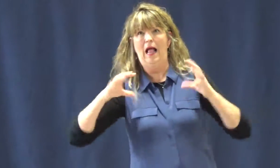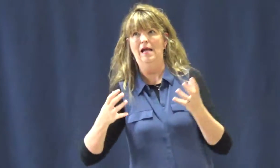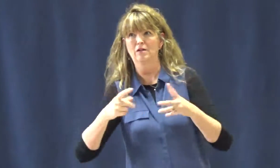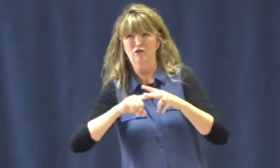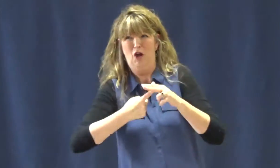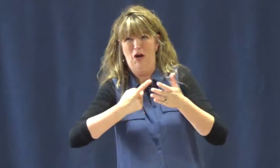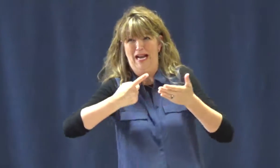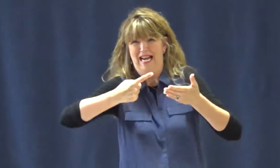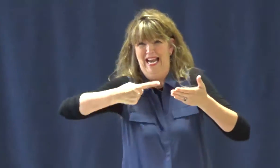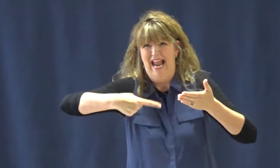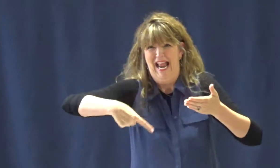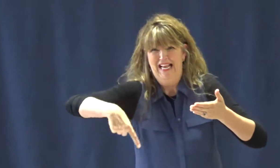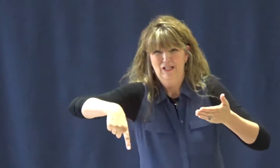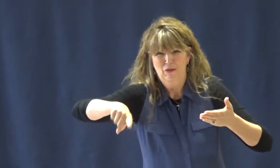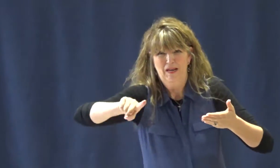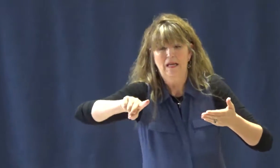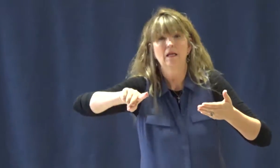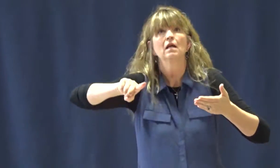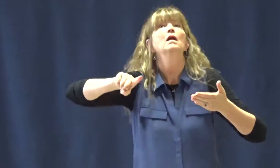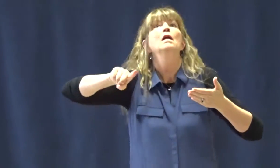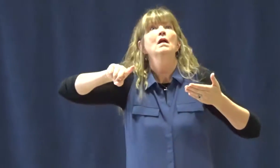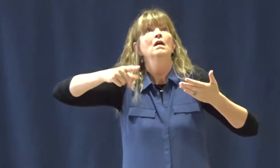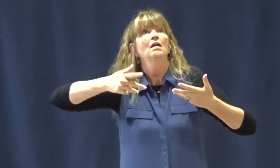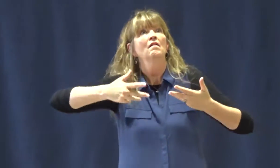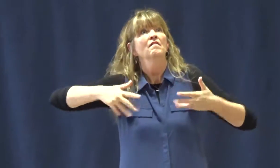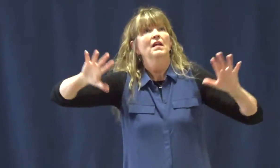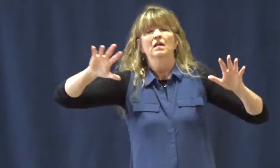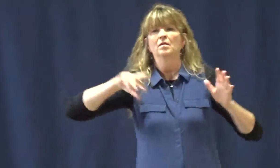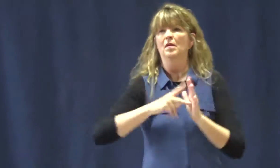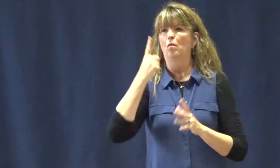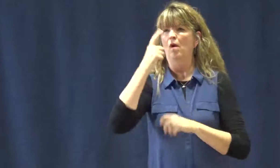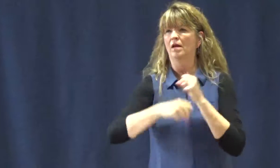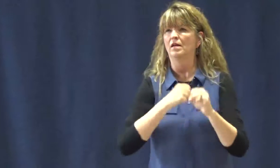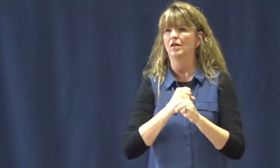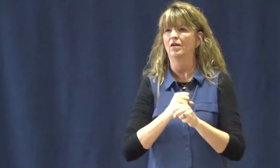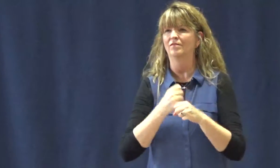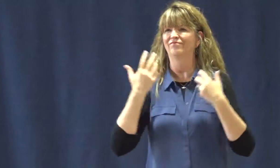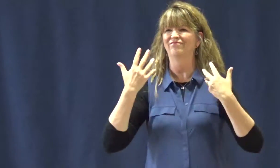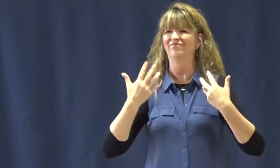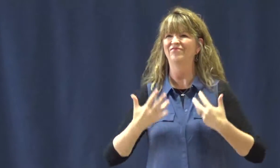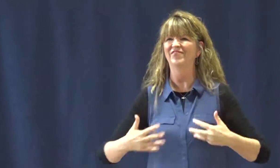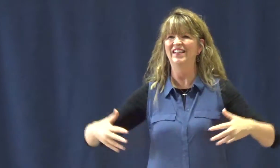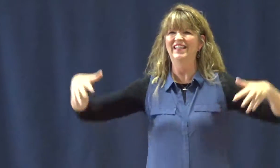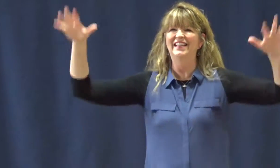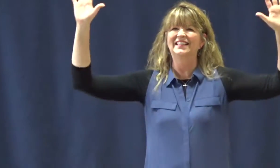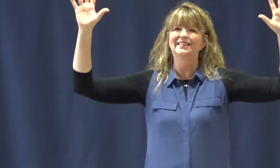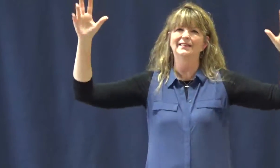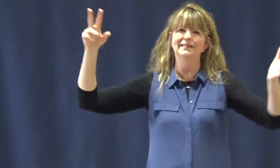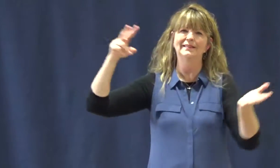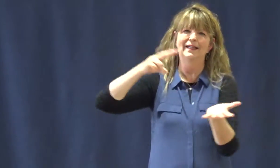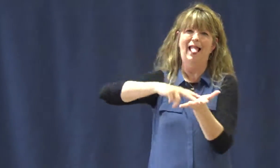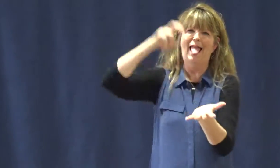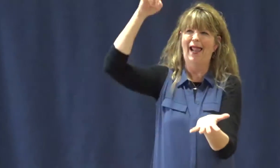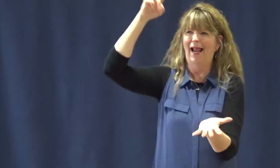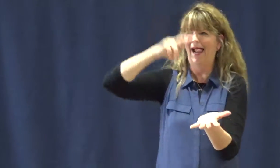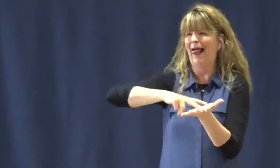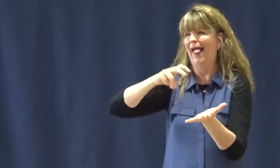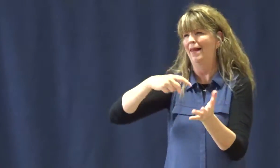and this will be my third class, will be starting next week. I'm really looking forward to completing my